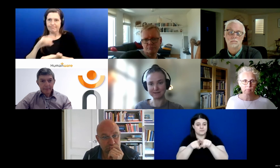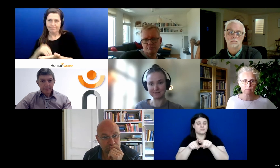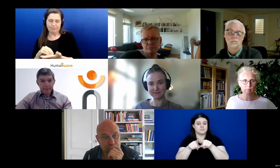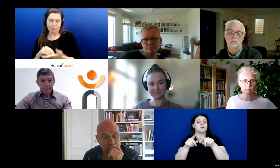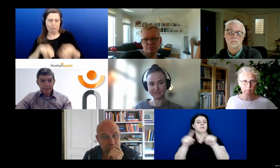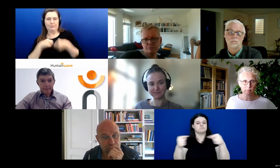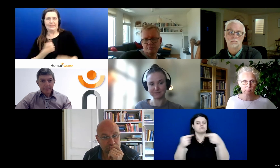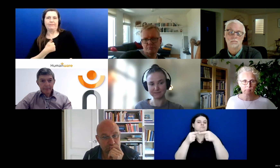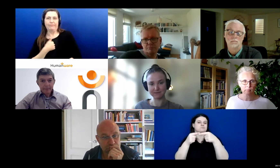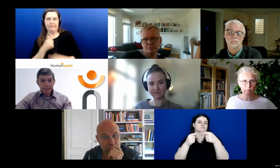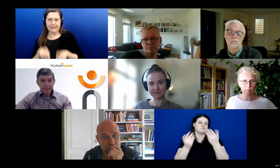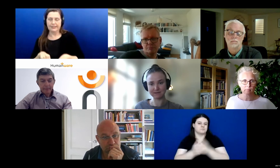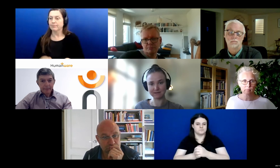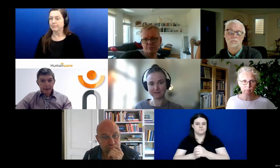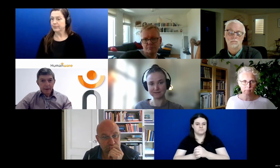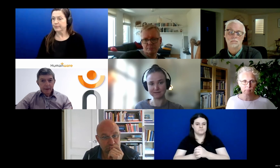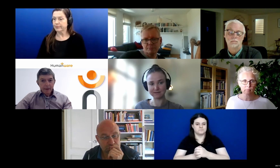themselves.